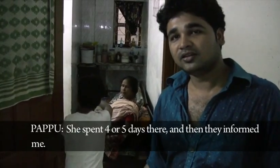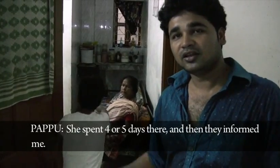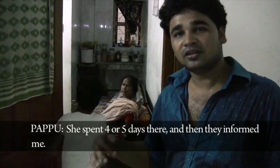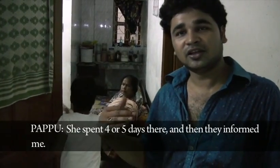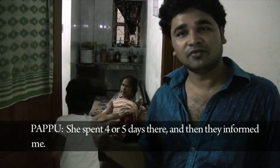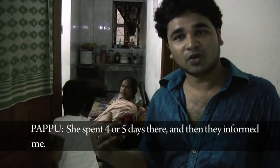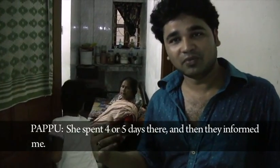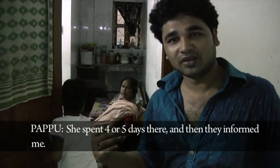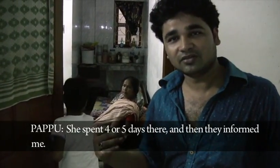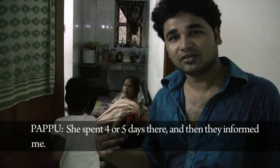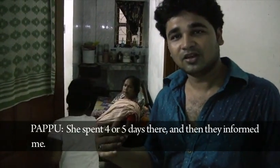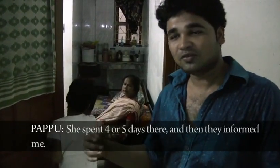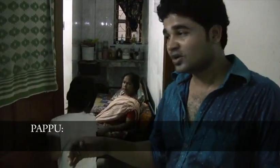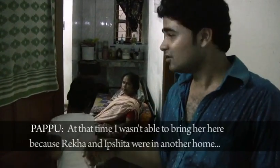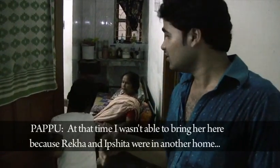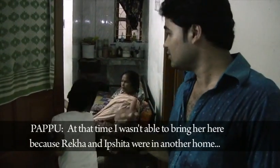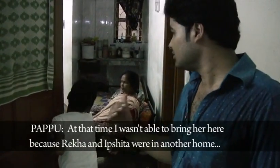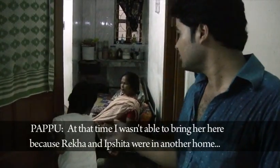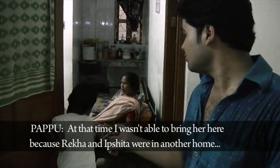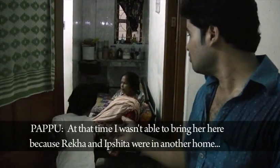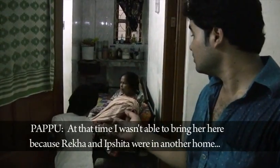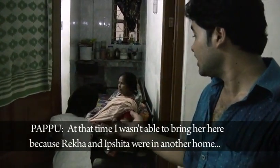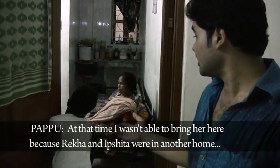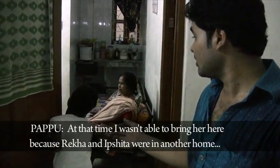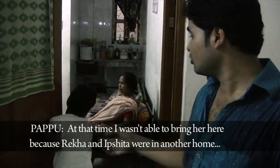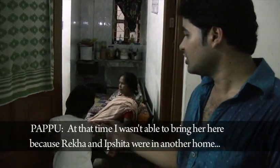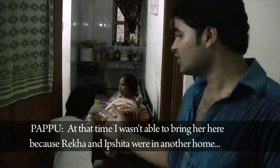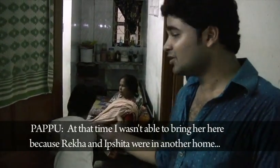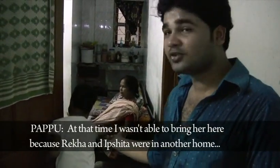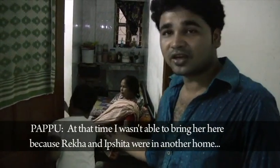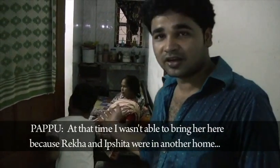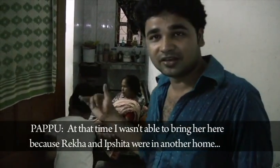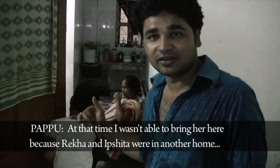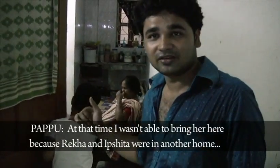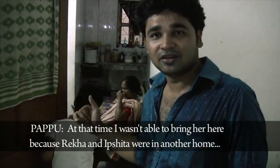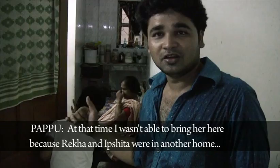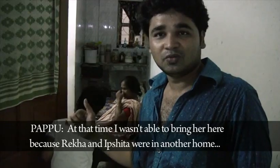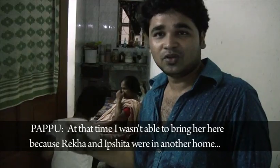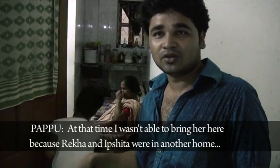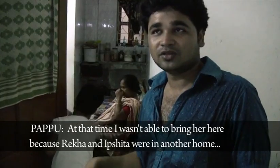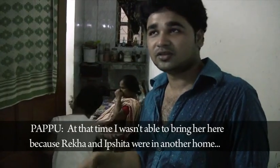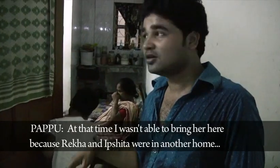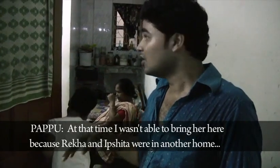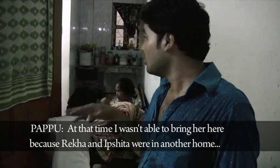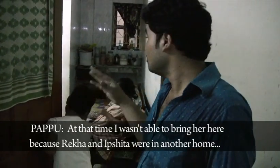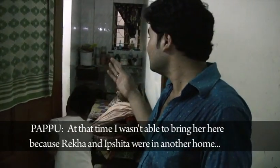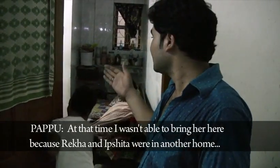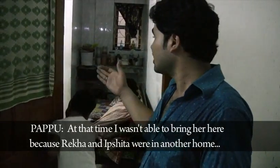they informed me. But that time I could not able to take her here because Rekha and